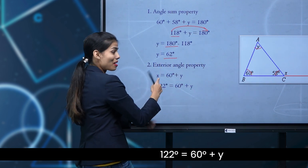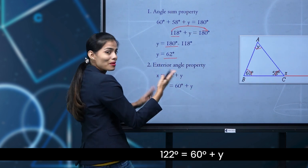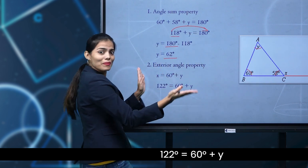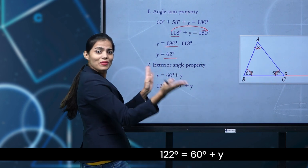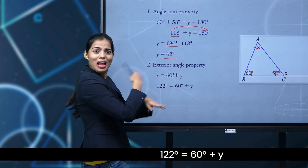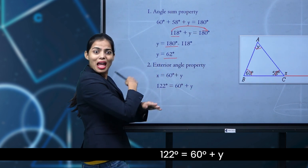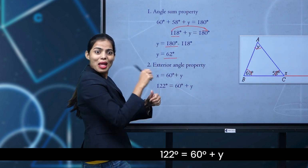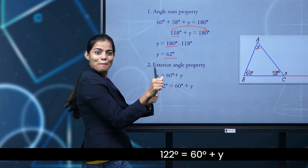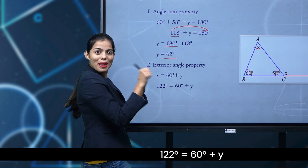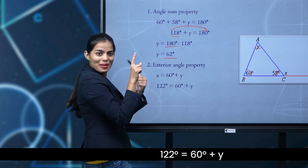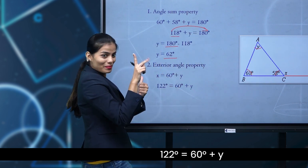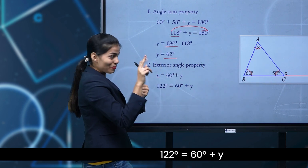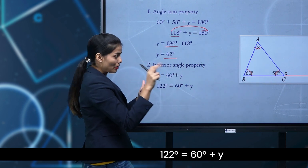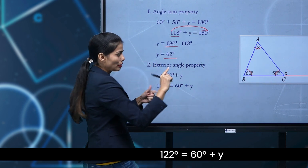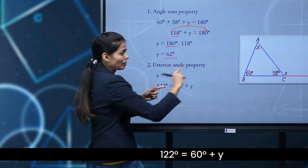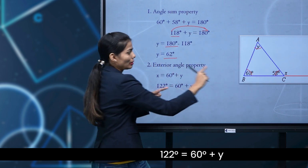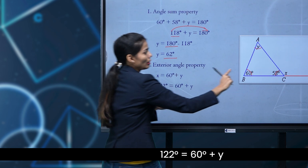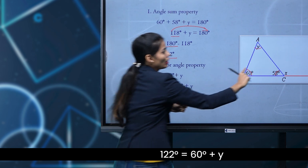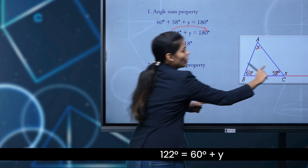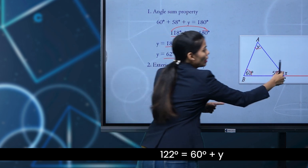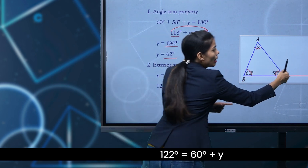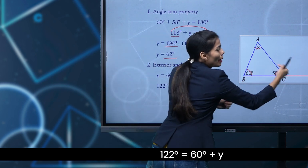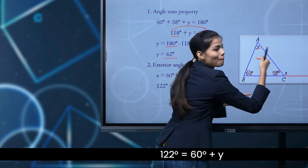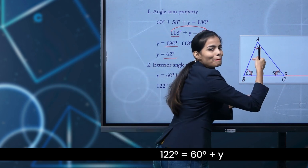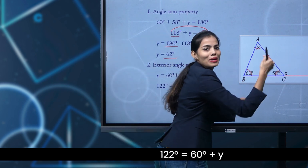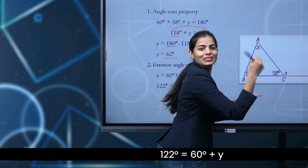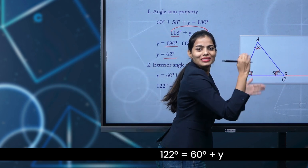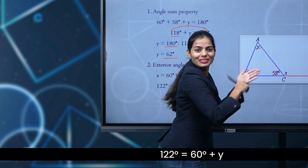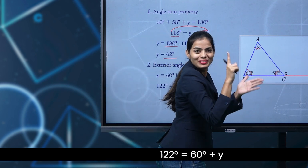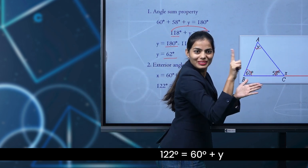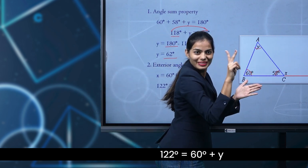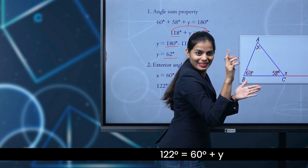(122 degree is equal to 60 degree plus y.